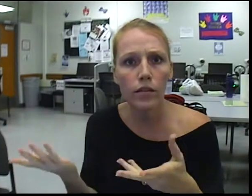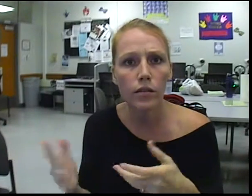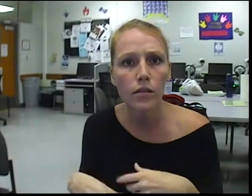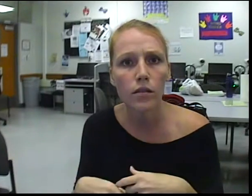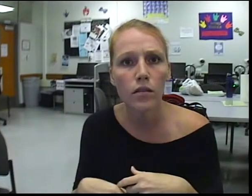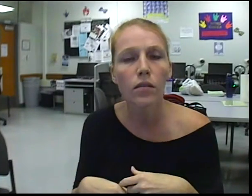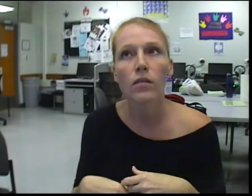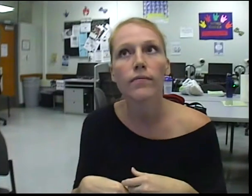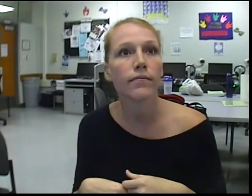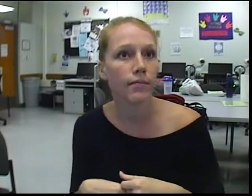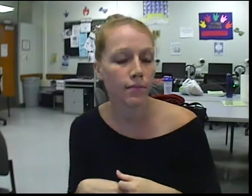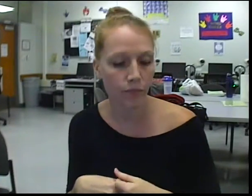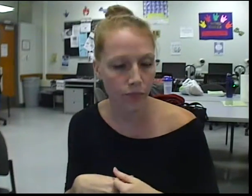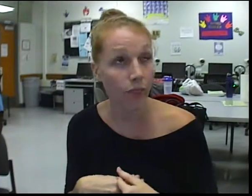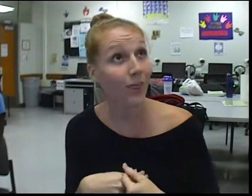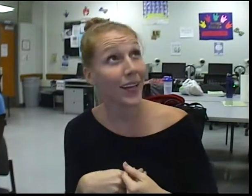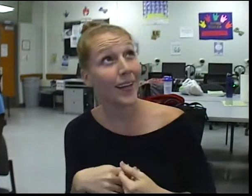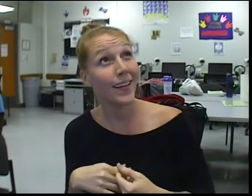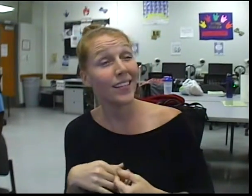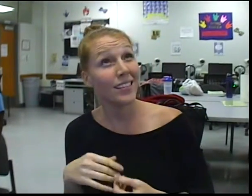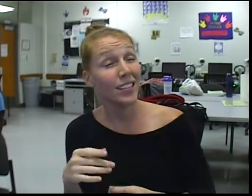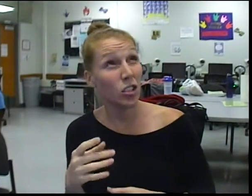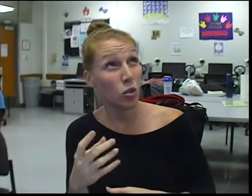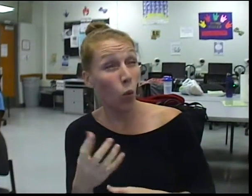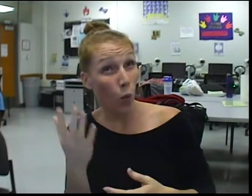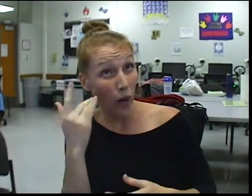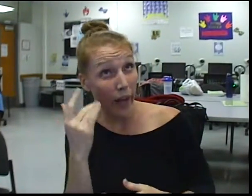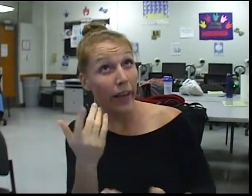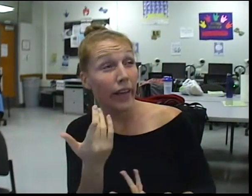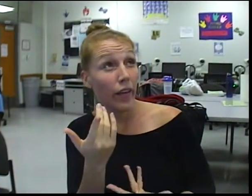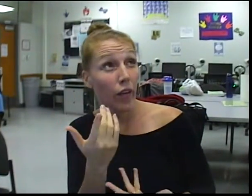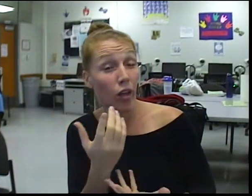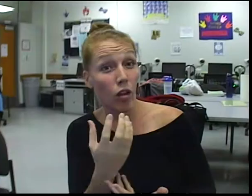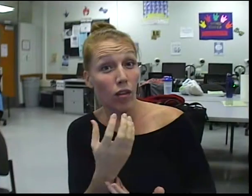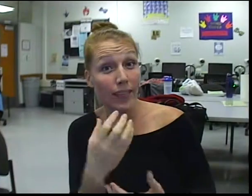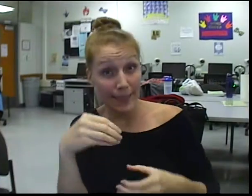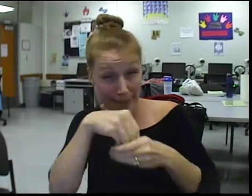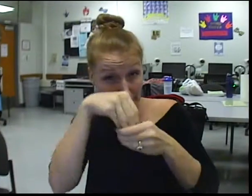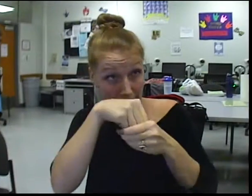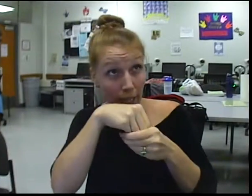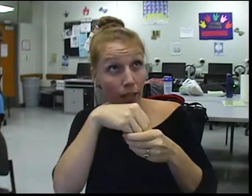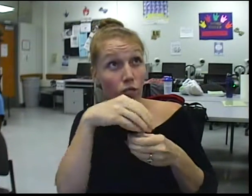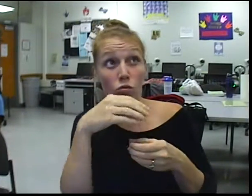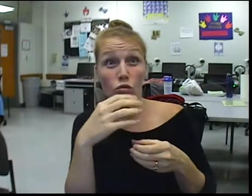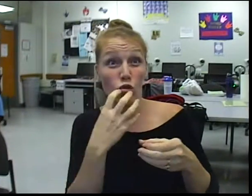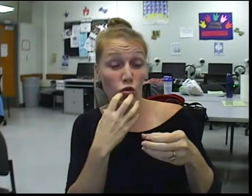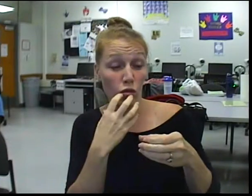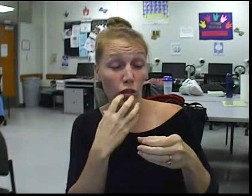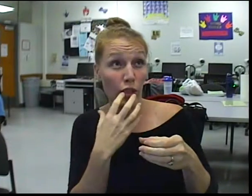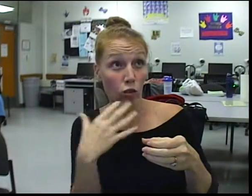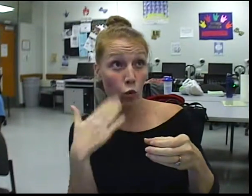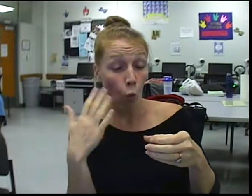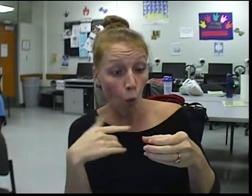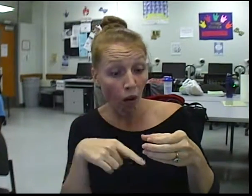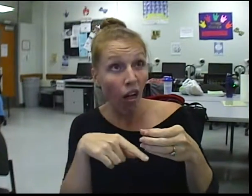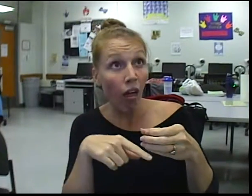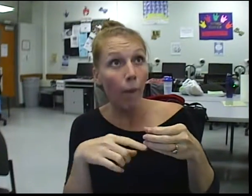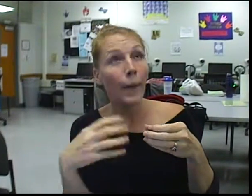It's like cooler on the inside, warmer on the outside. So it's like evaporating. Like